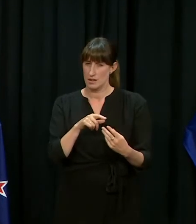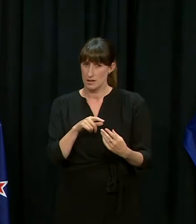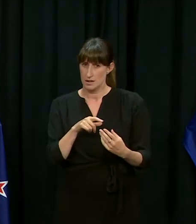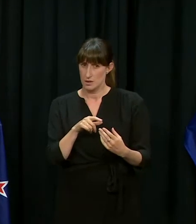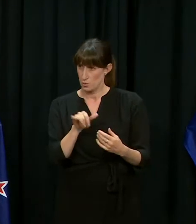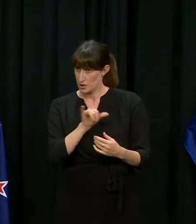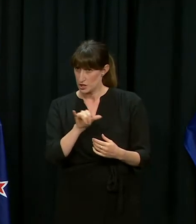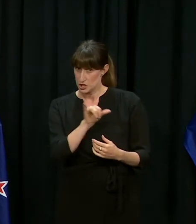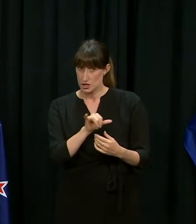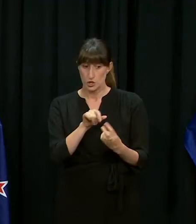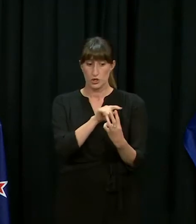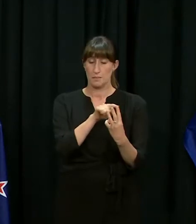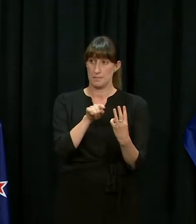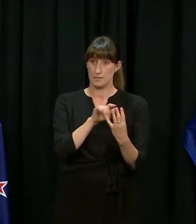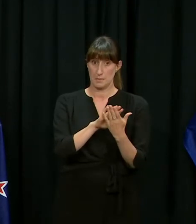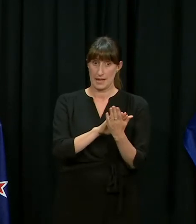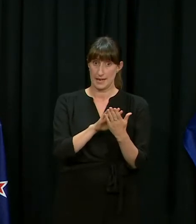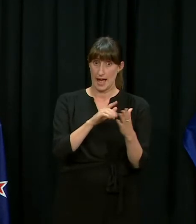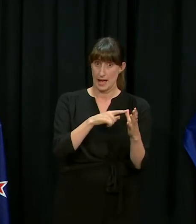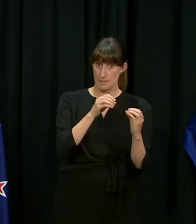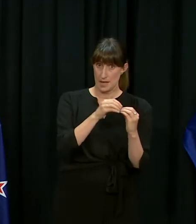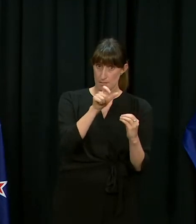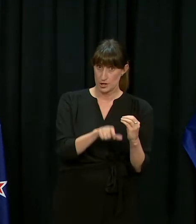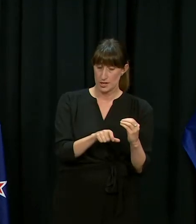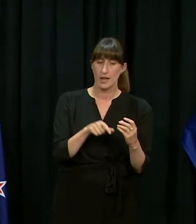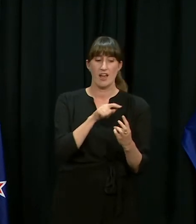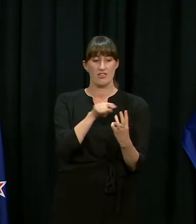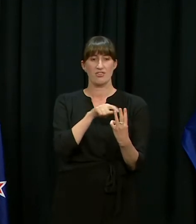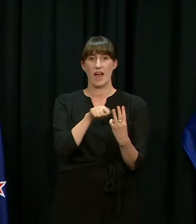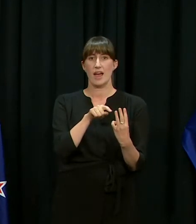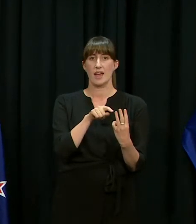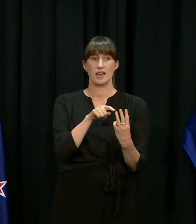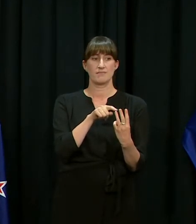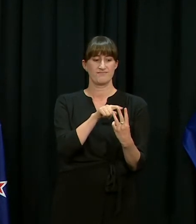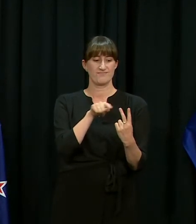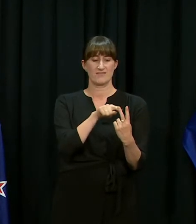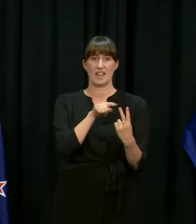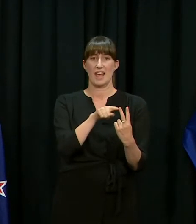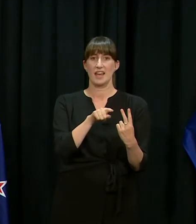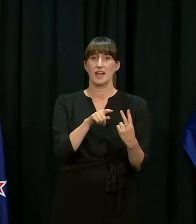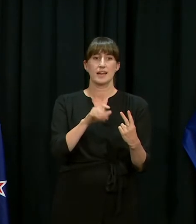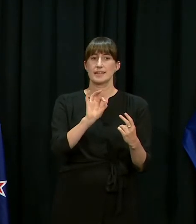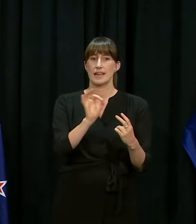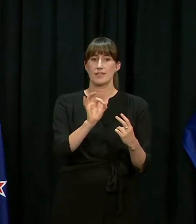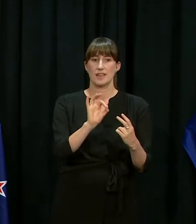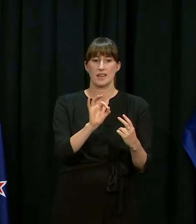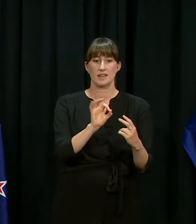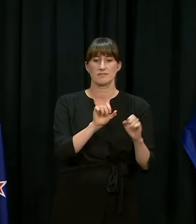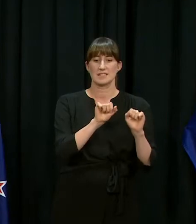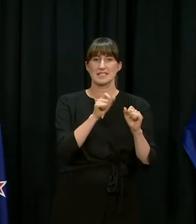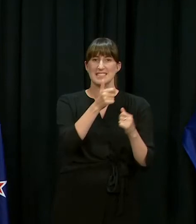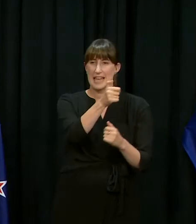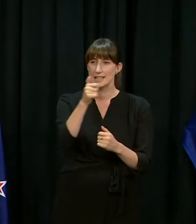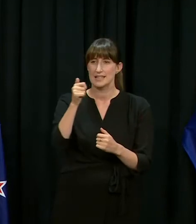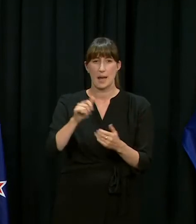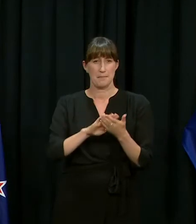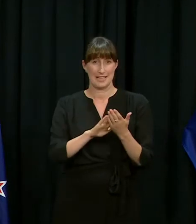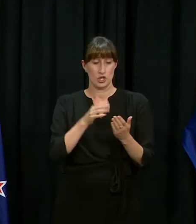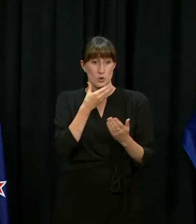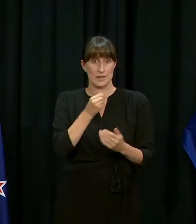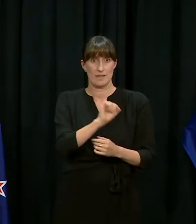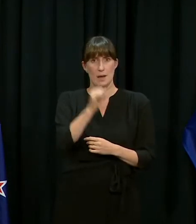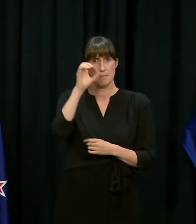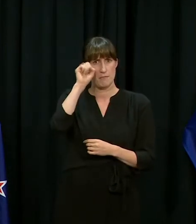the people who haven't been, the cases who haven't been case scanned? A and B? Well, look, you can actually see, obviously, when you travel somewhere specifically